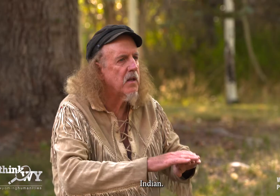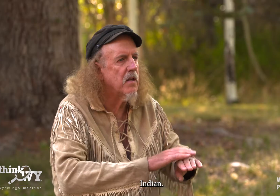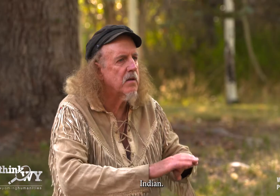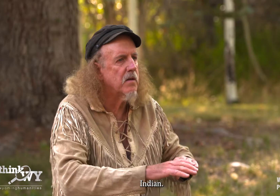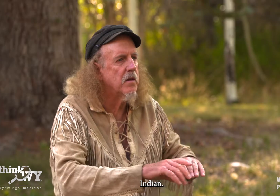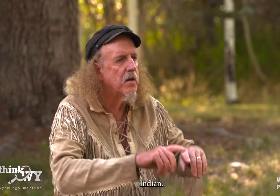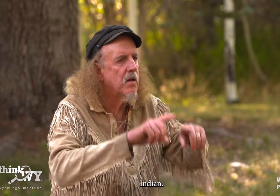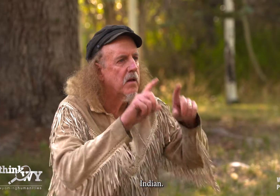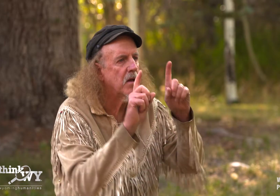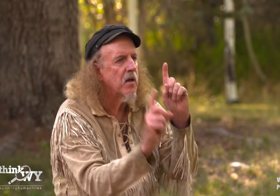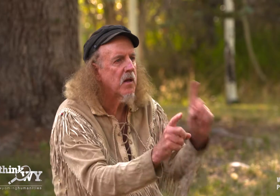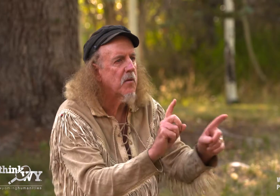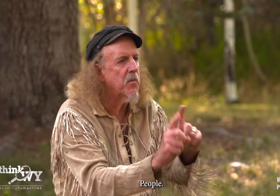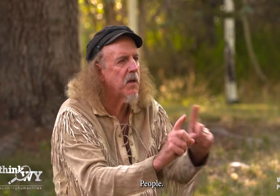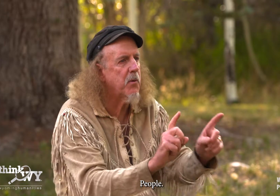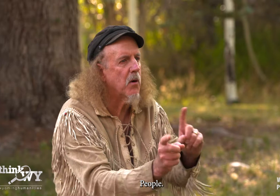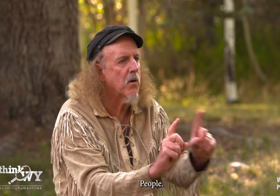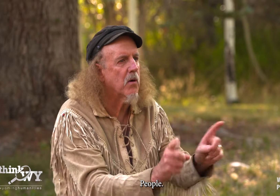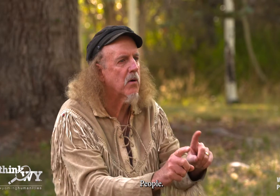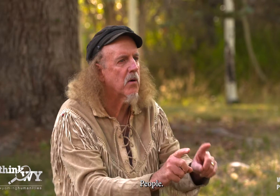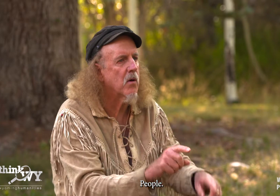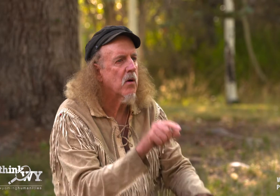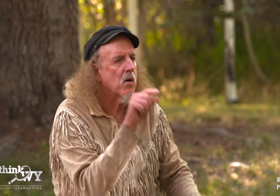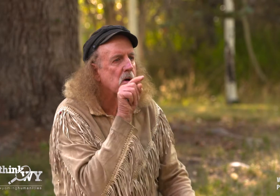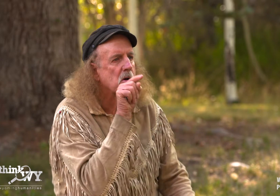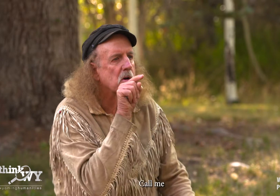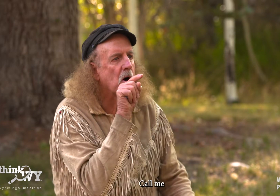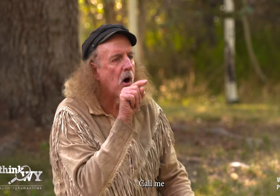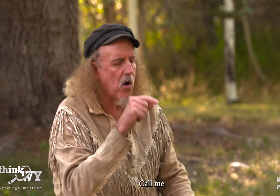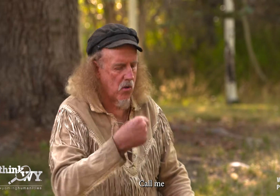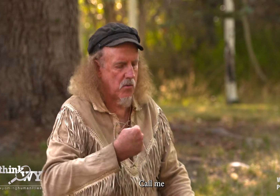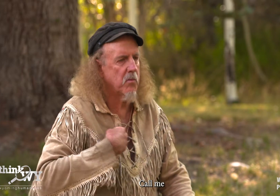Indian people call me